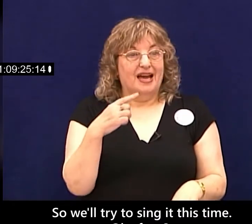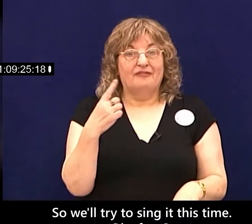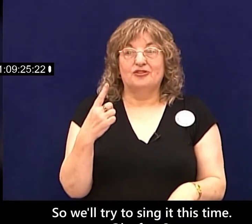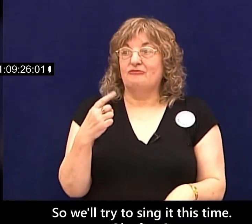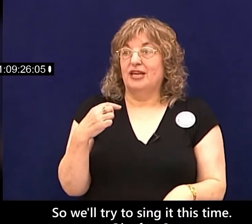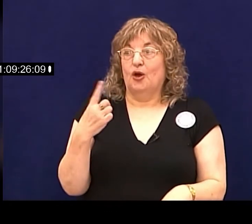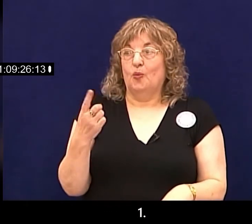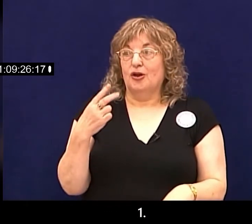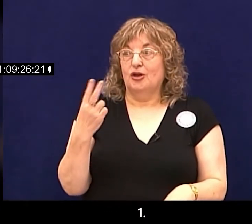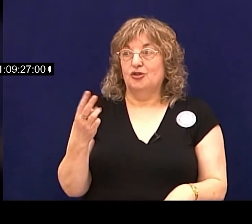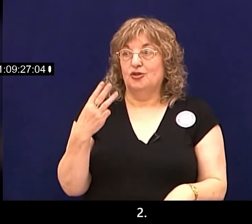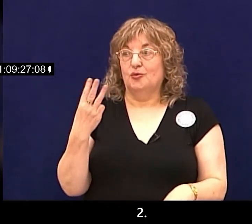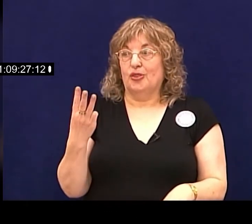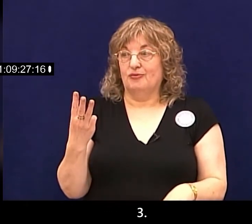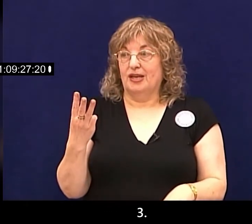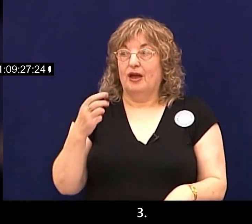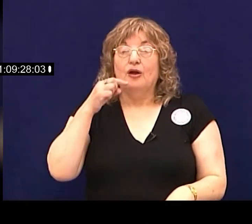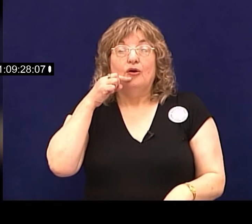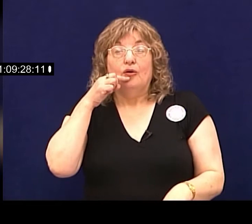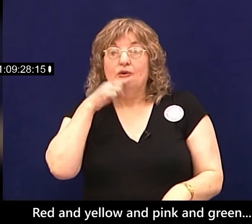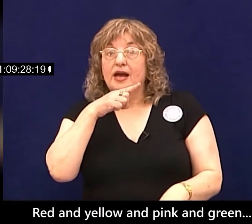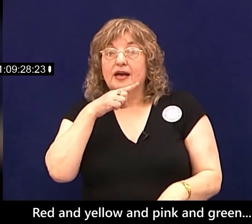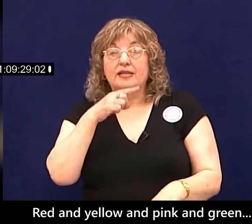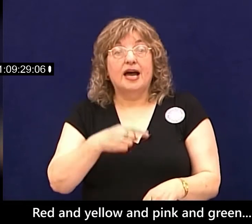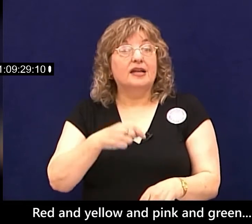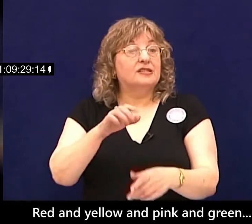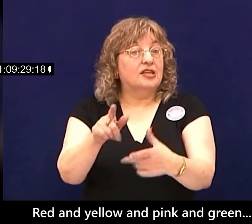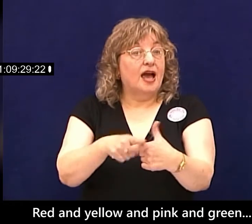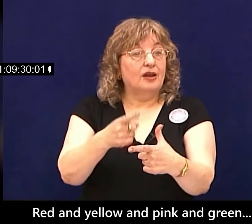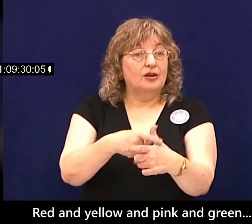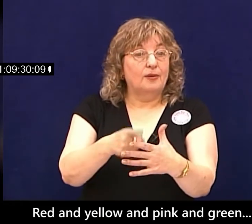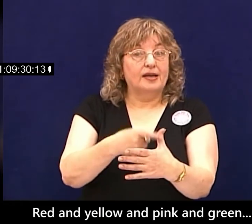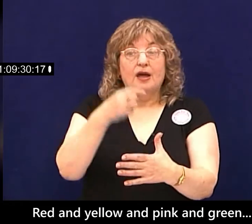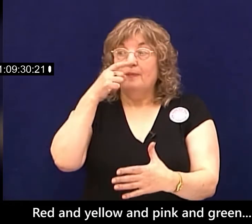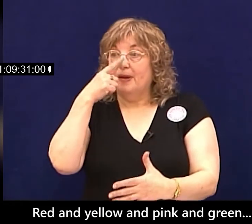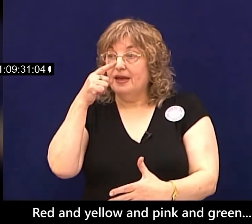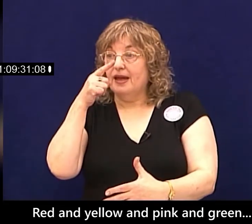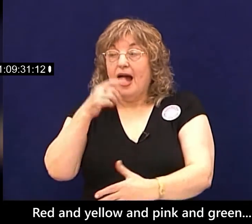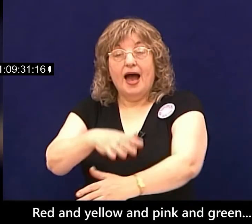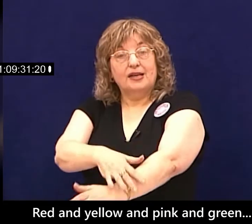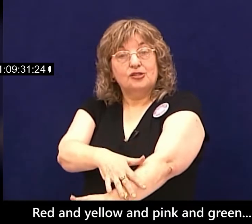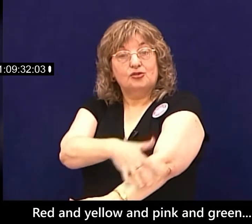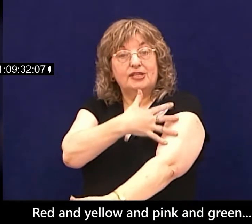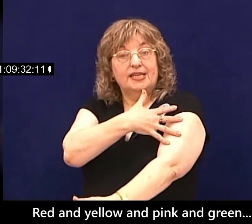After 3. 1, 2, 3. Red and yellow and pink and